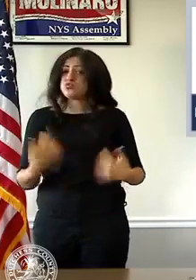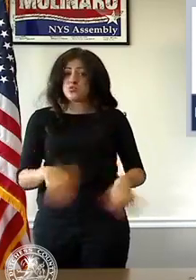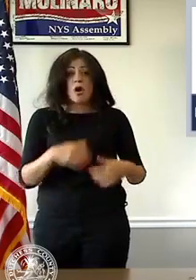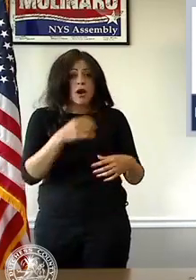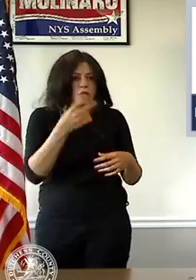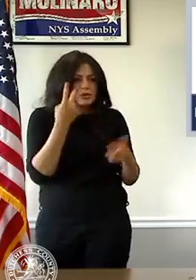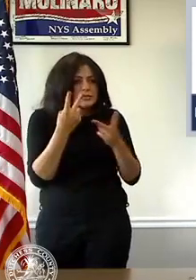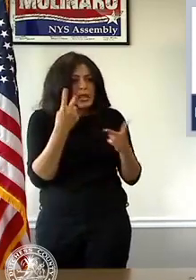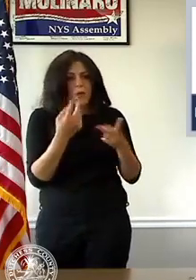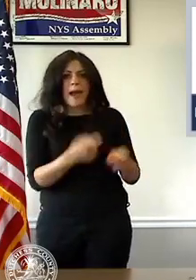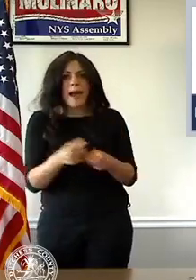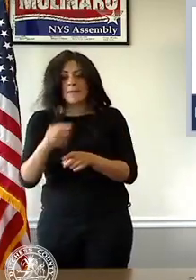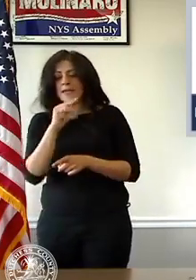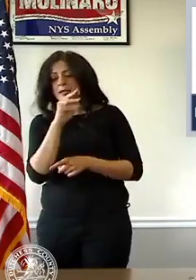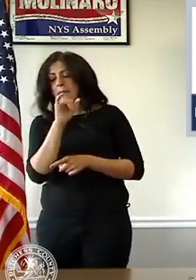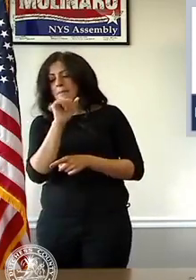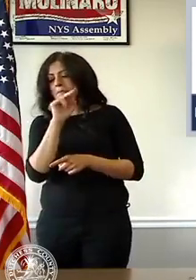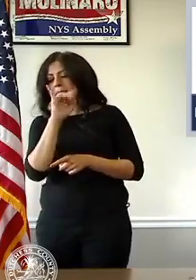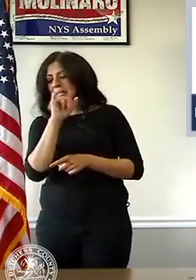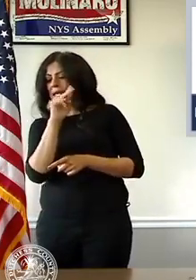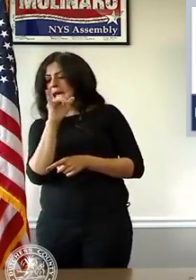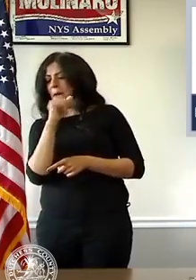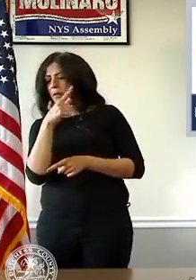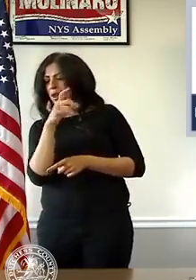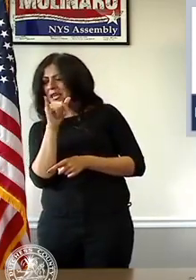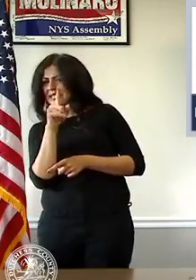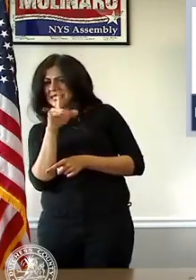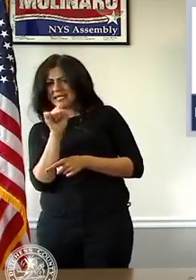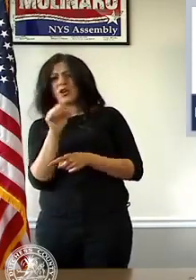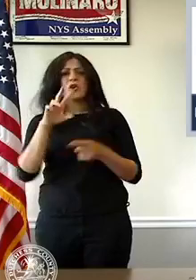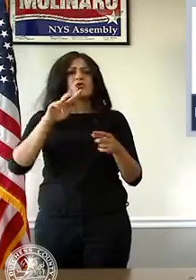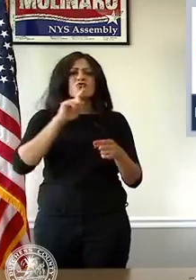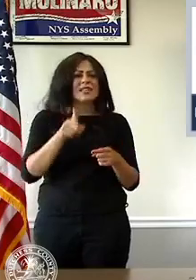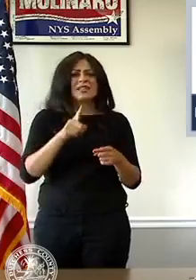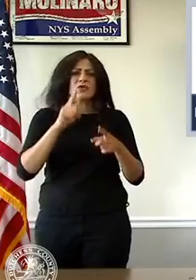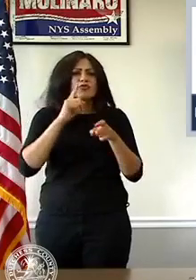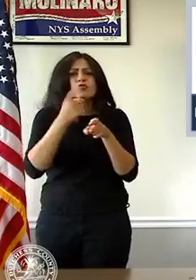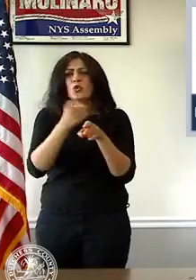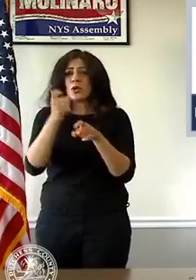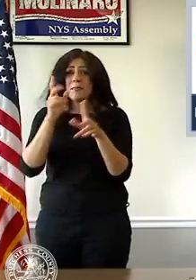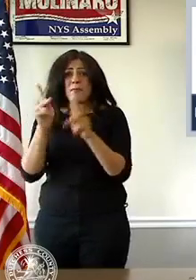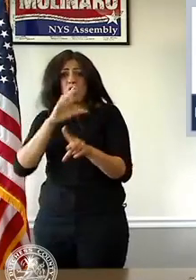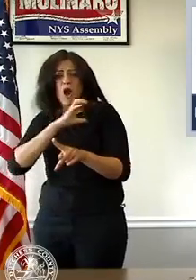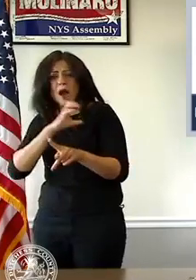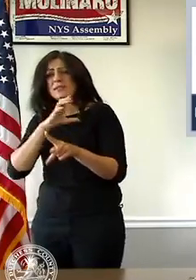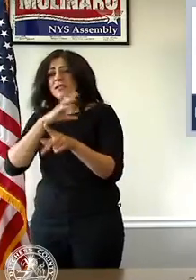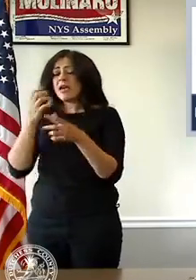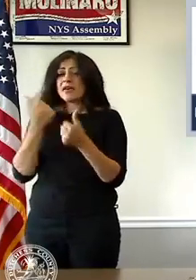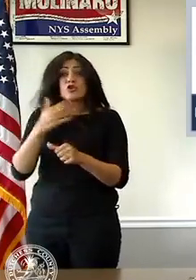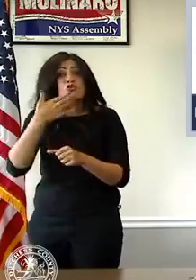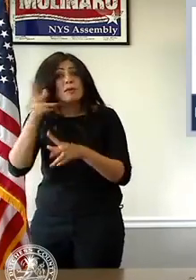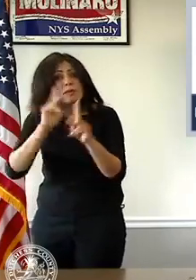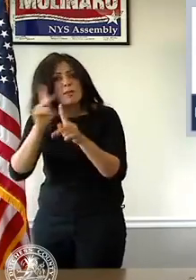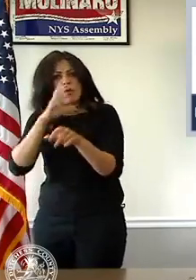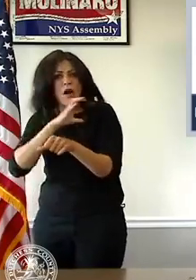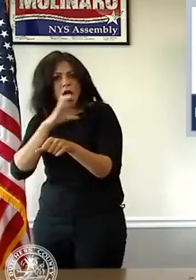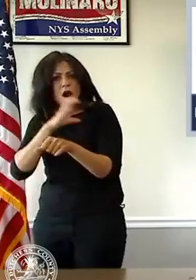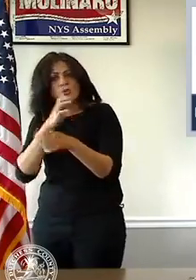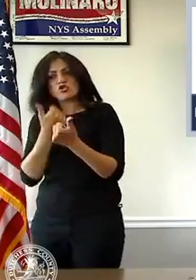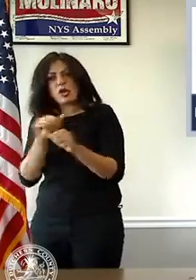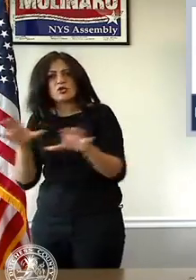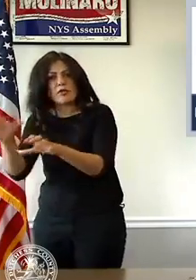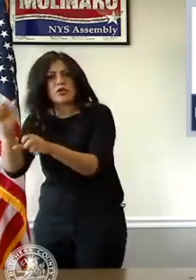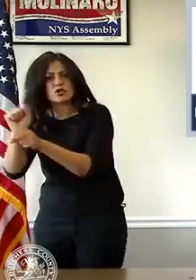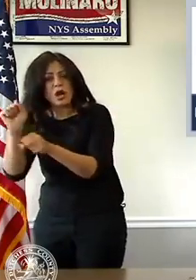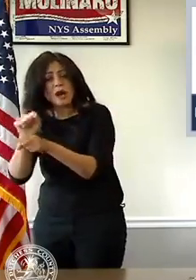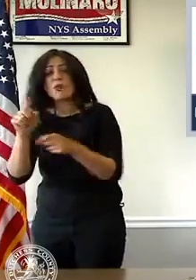undermines the work of really good and decent people in law enforcement who strive every day to do their job. It also reminds people that being a person